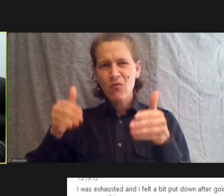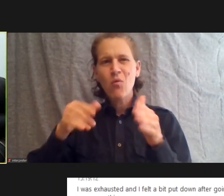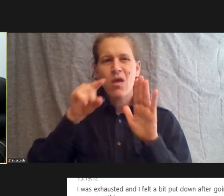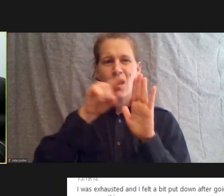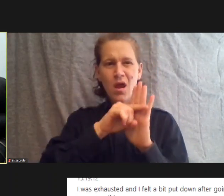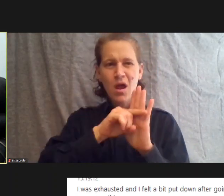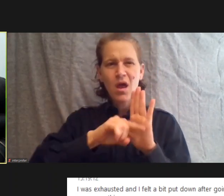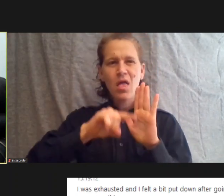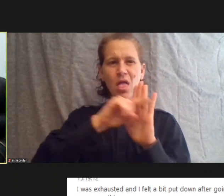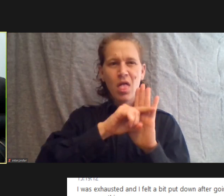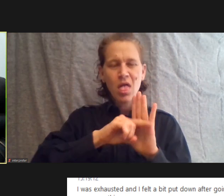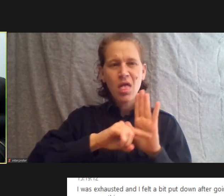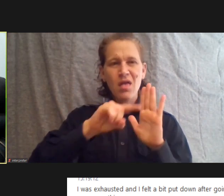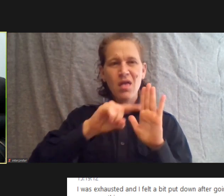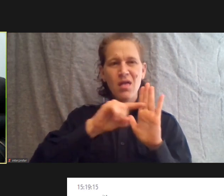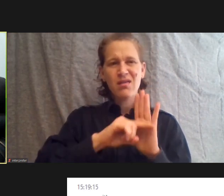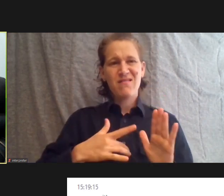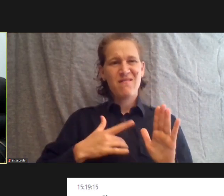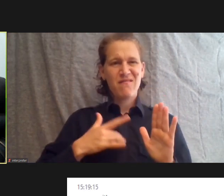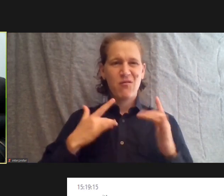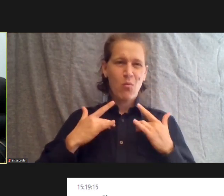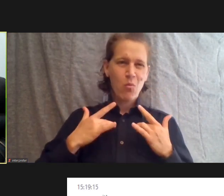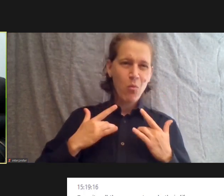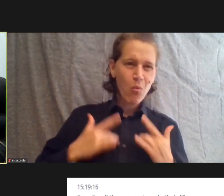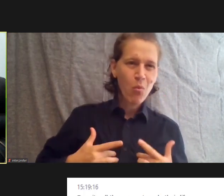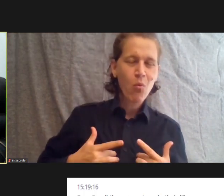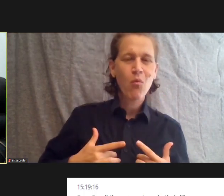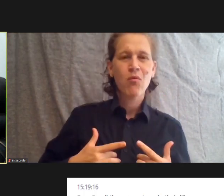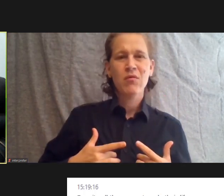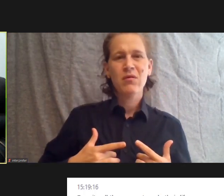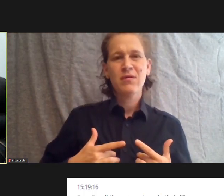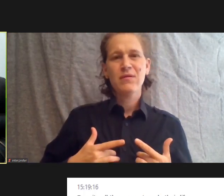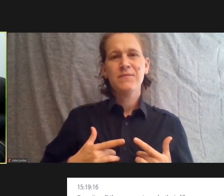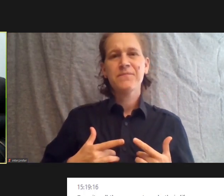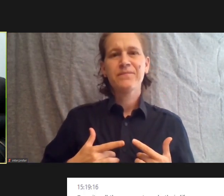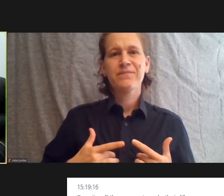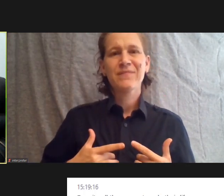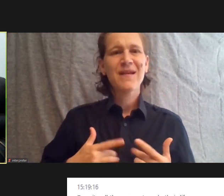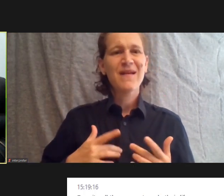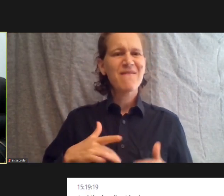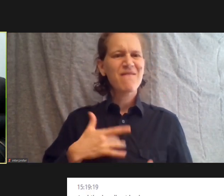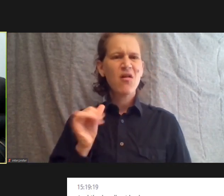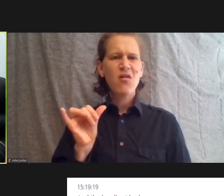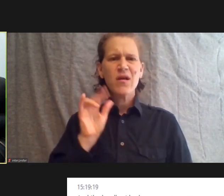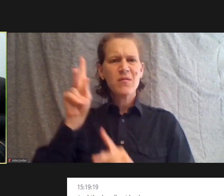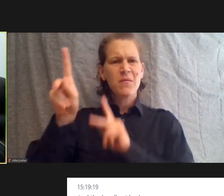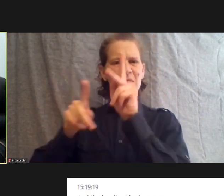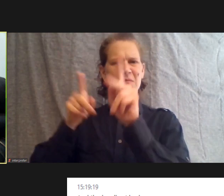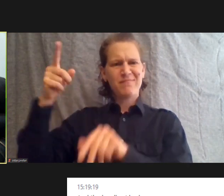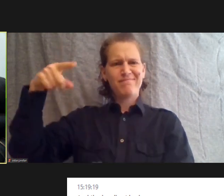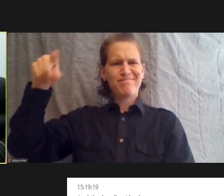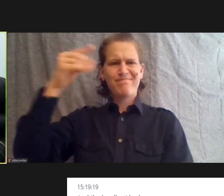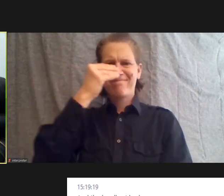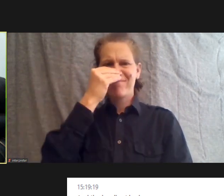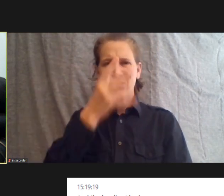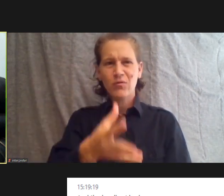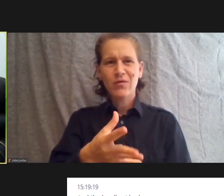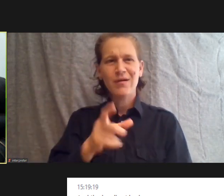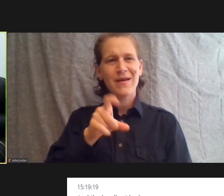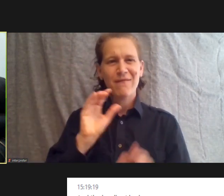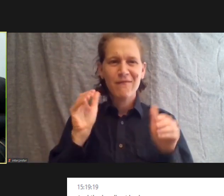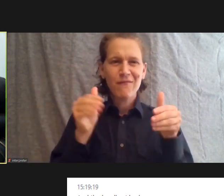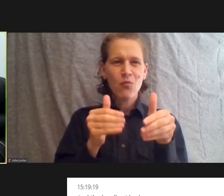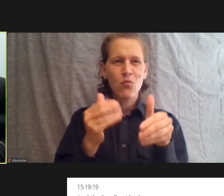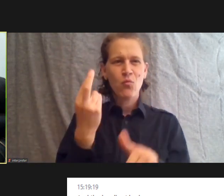the hurdles I had overcame, it was suddenly like no one cared. Instead, I had to focus on why I could not work